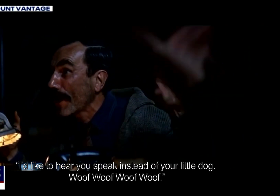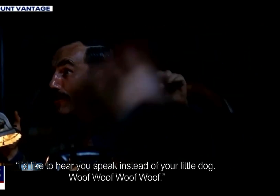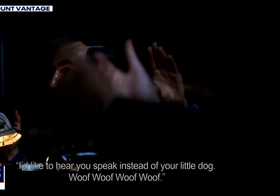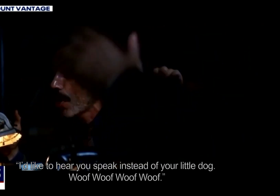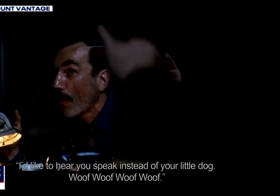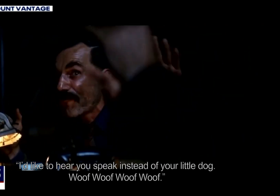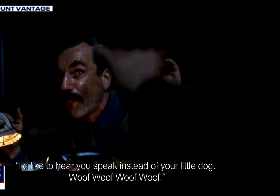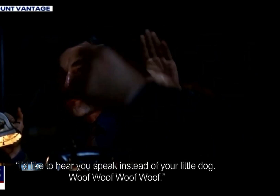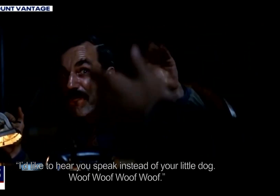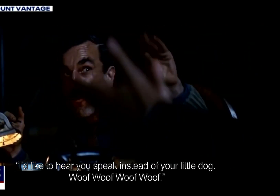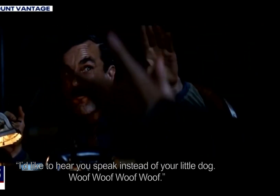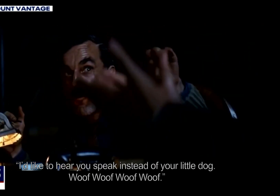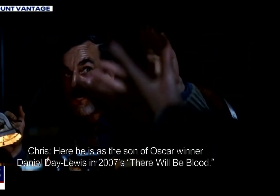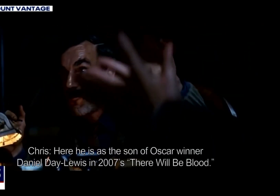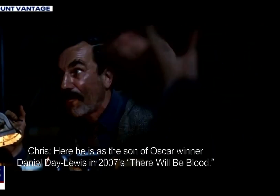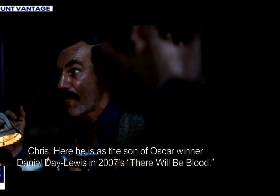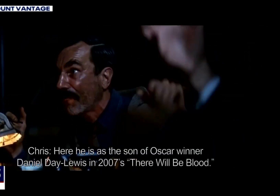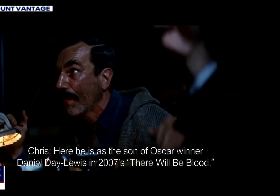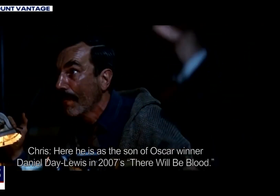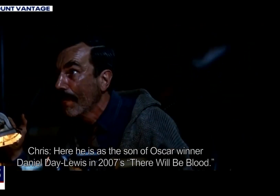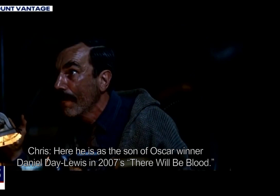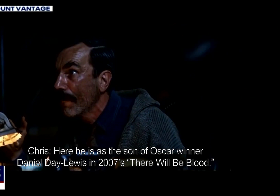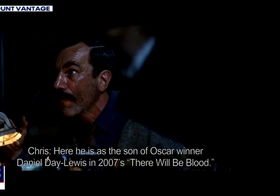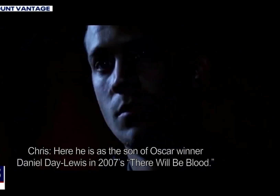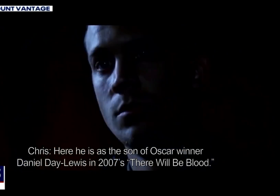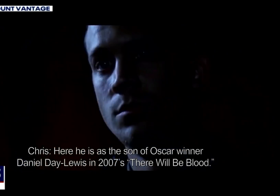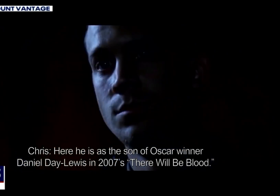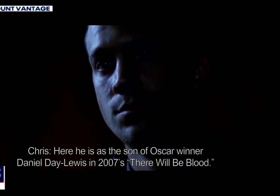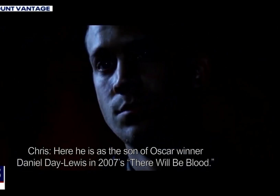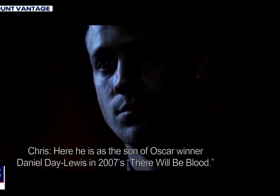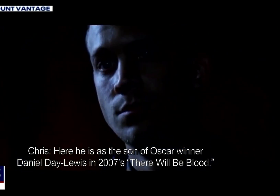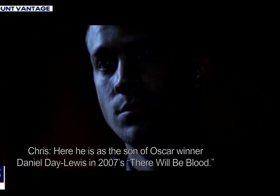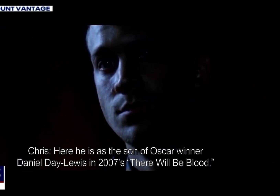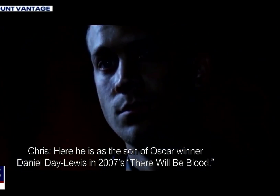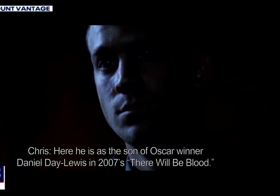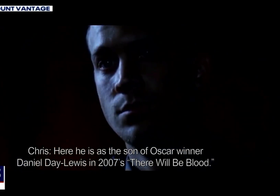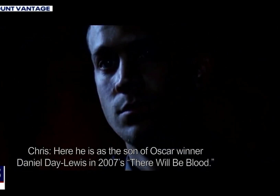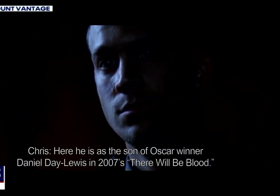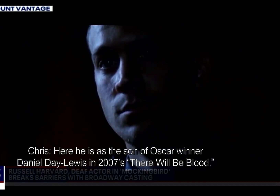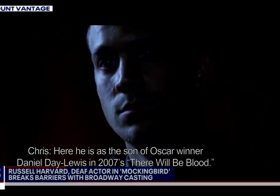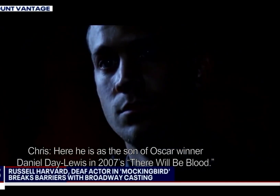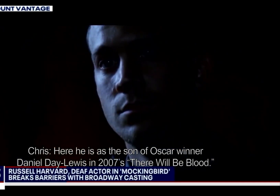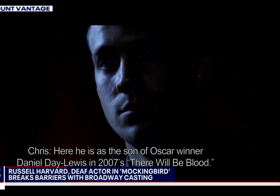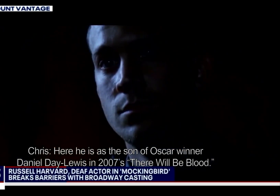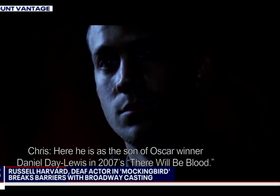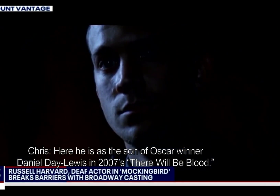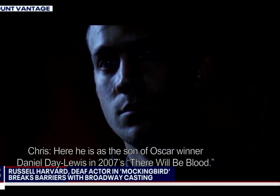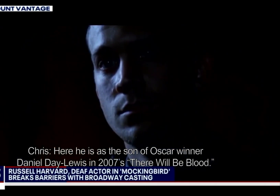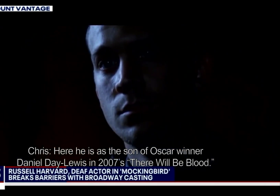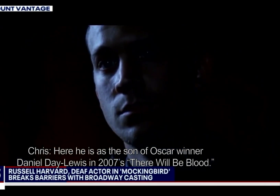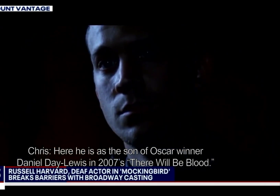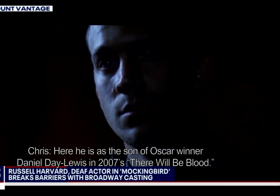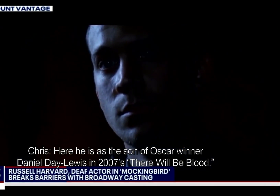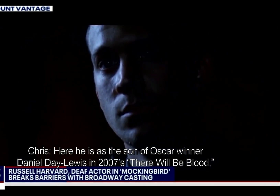little dog. Woof, woof, woof, woof, woof. Here he is as the son of Oscar winner Daniel Day-Lewis in 2007's There Will Be